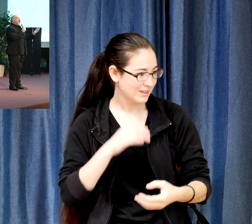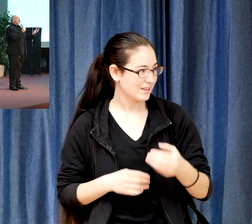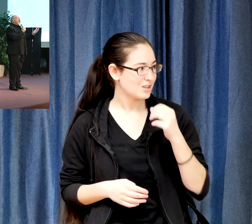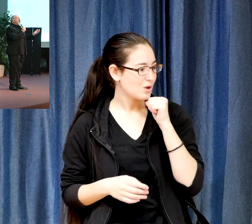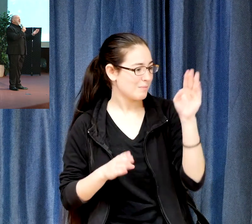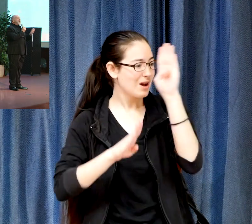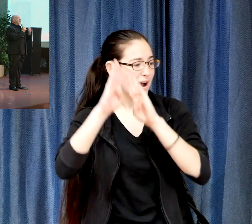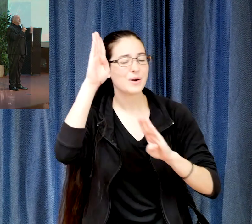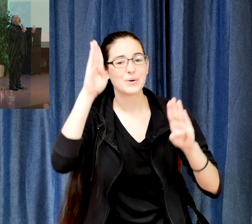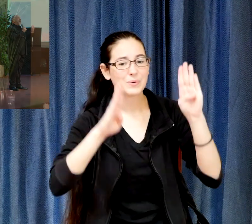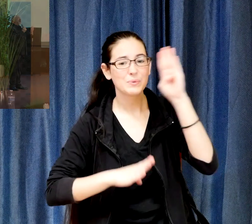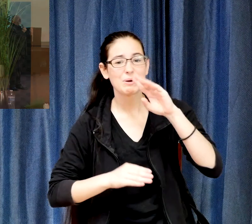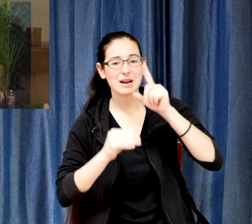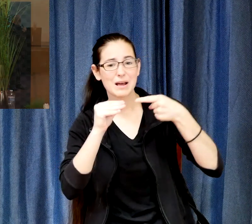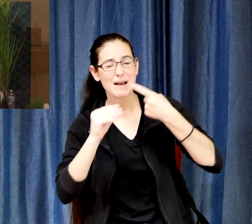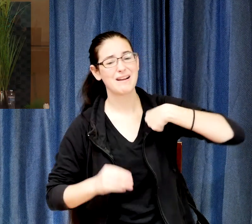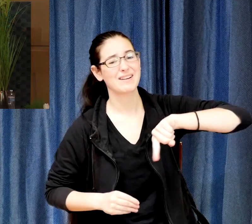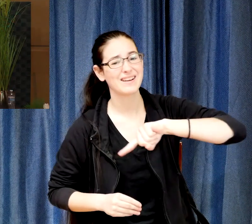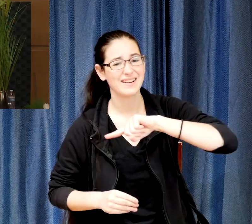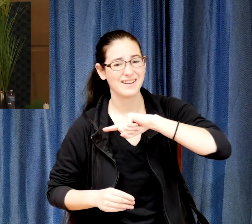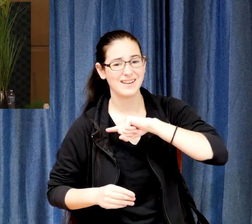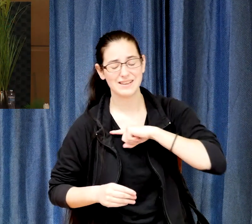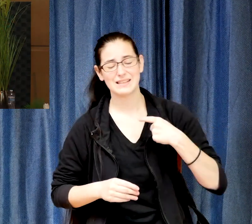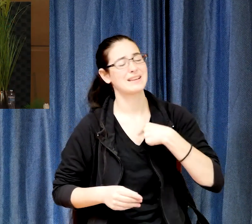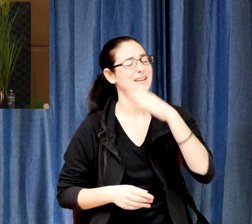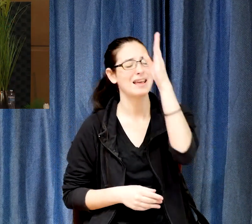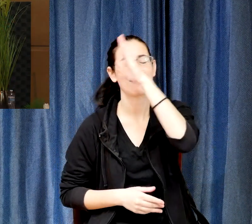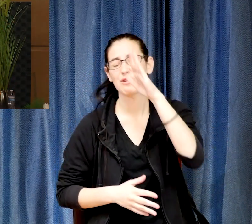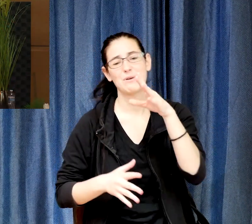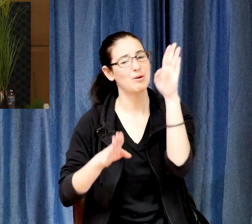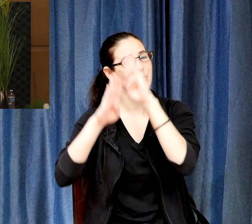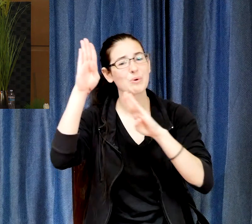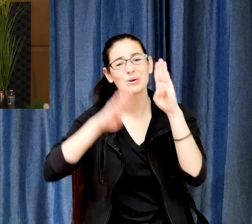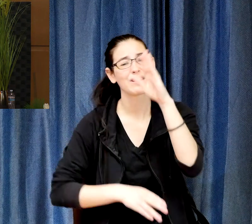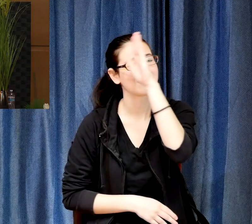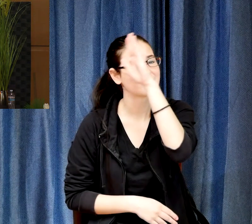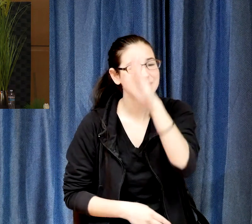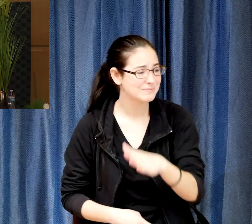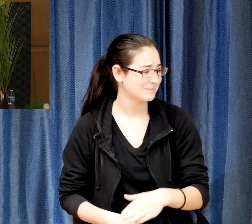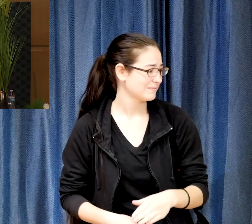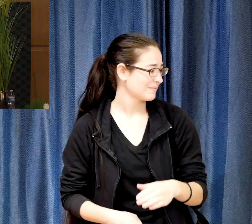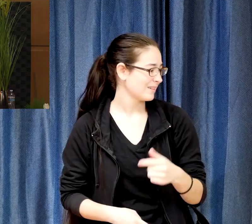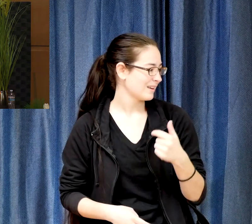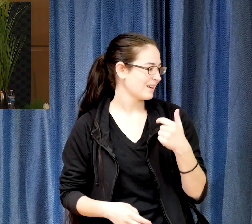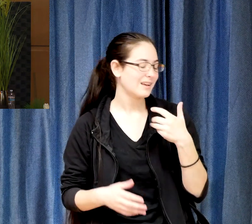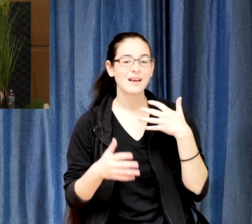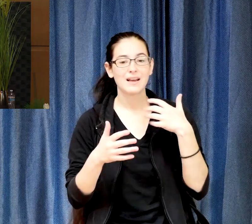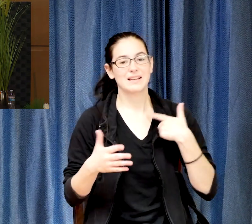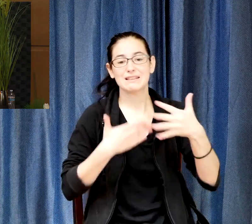not worried about us, and I've never been. No matter what might come